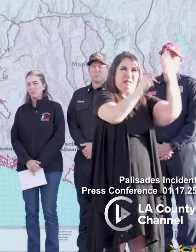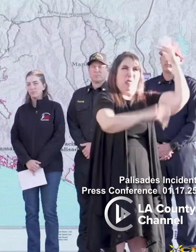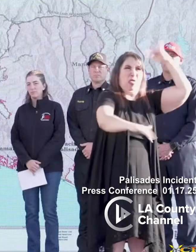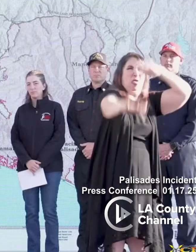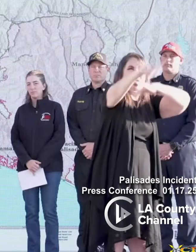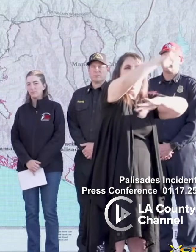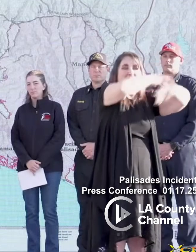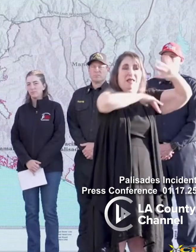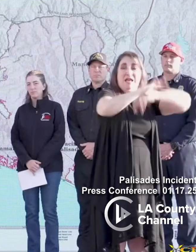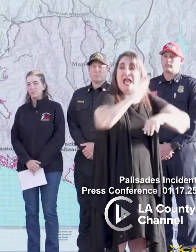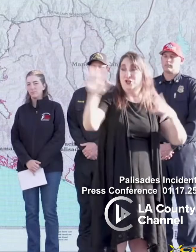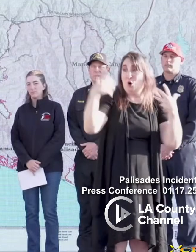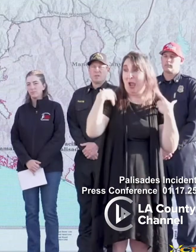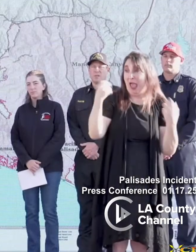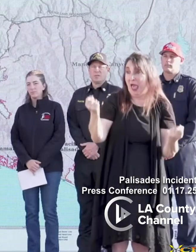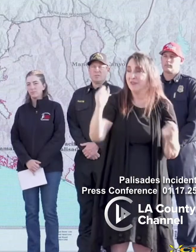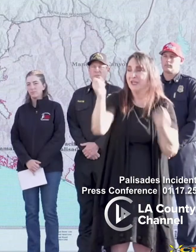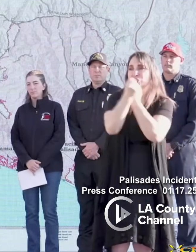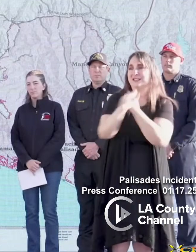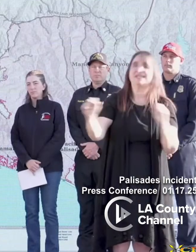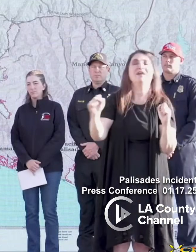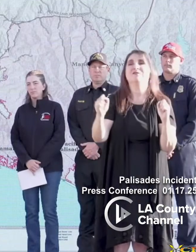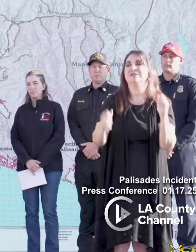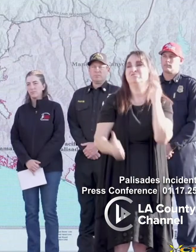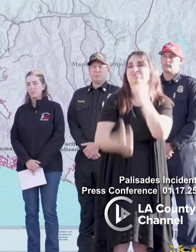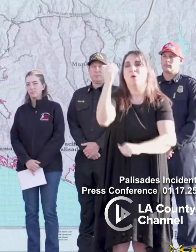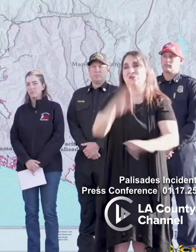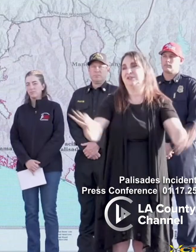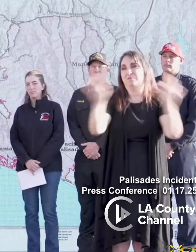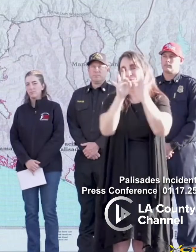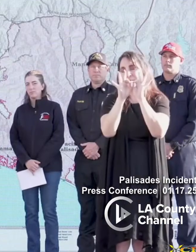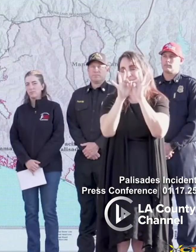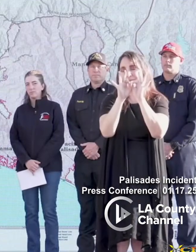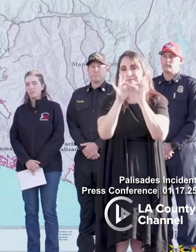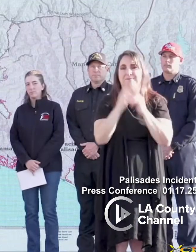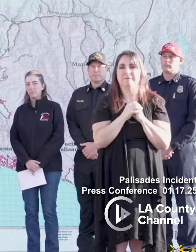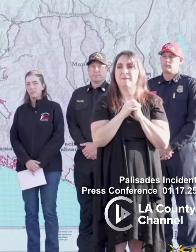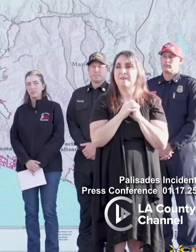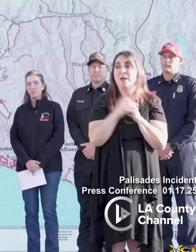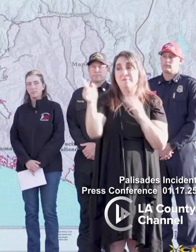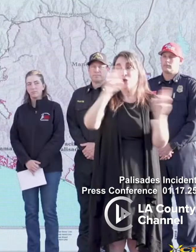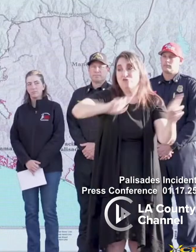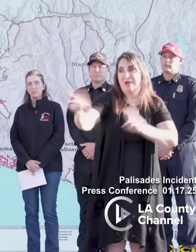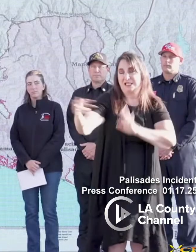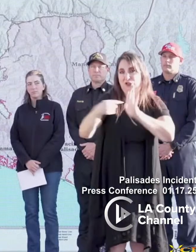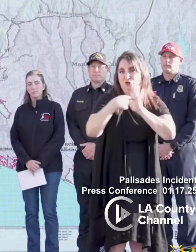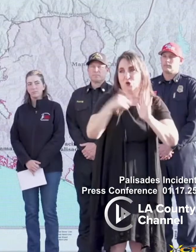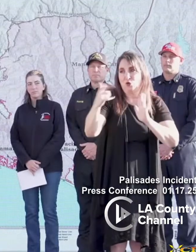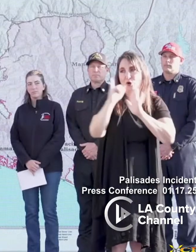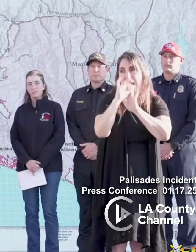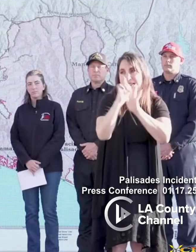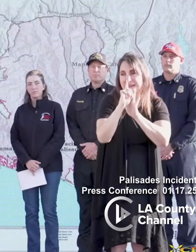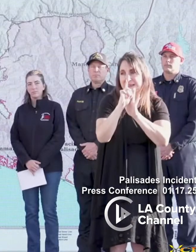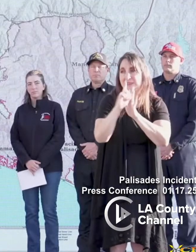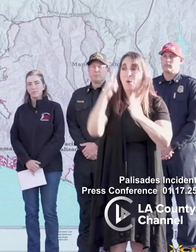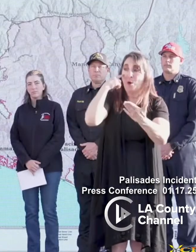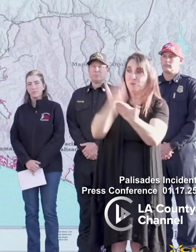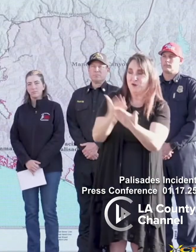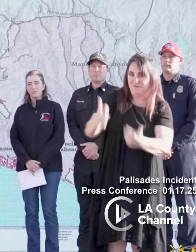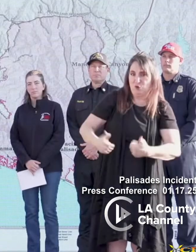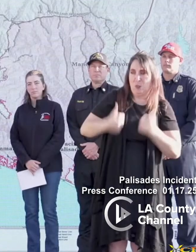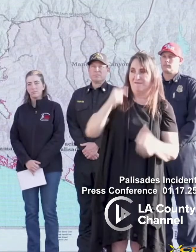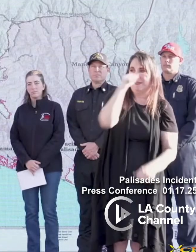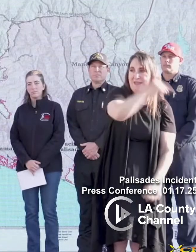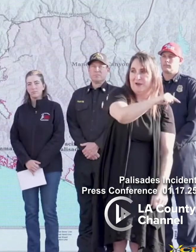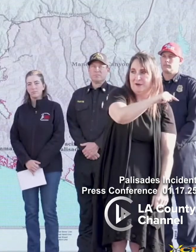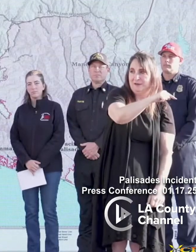your health and your safety are critical. Be prepared to show ID or proof of residency.